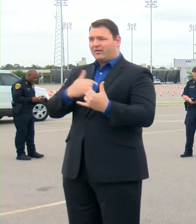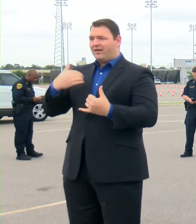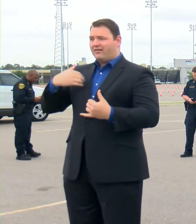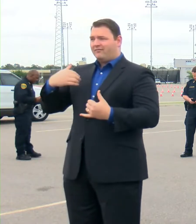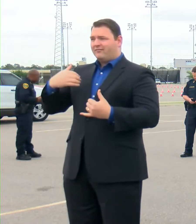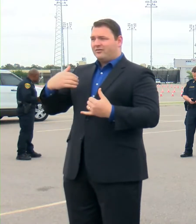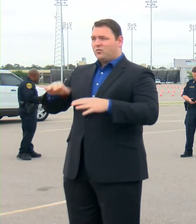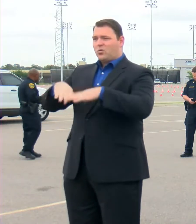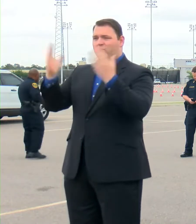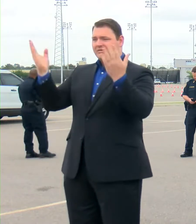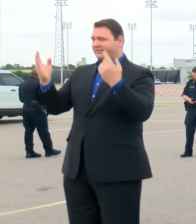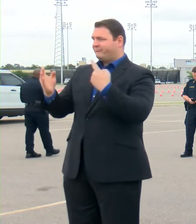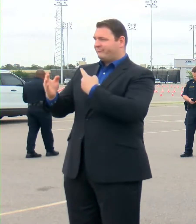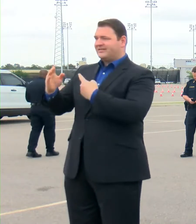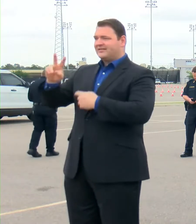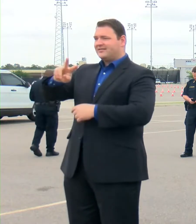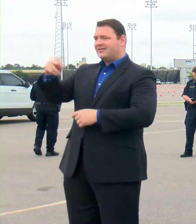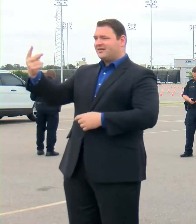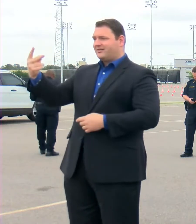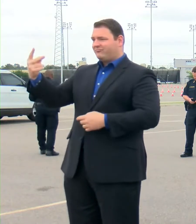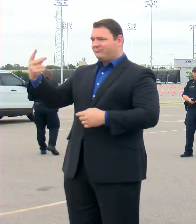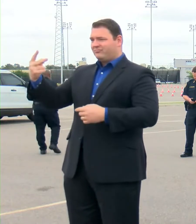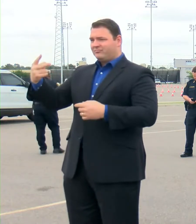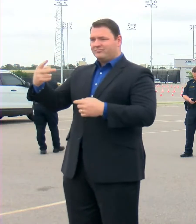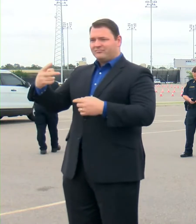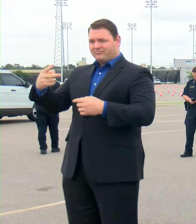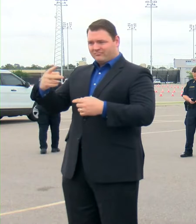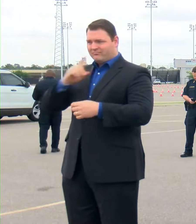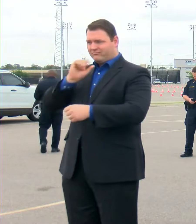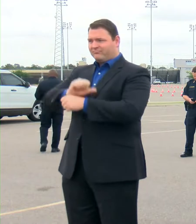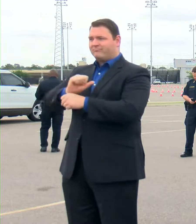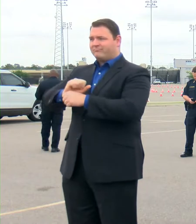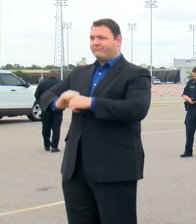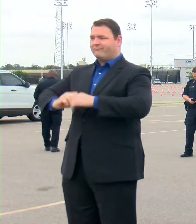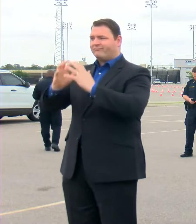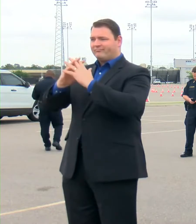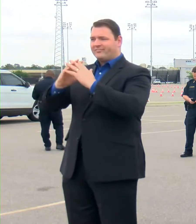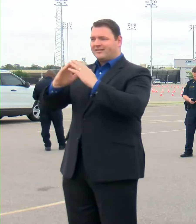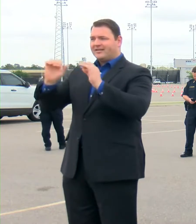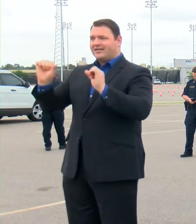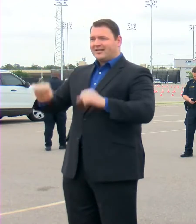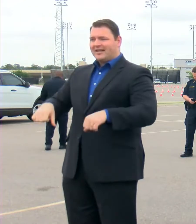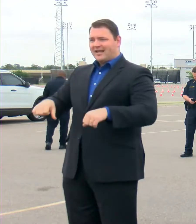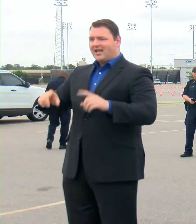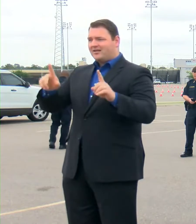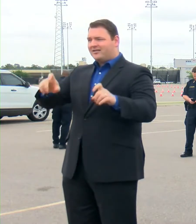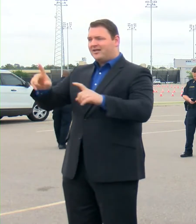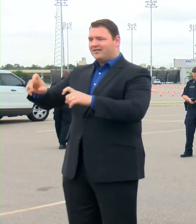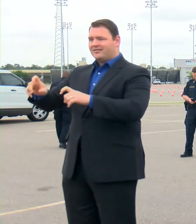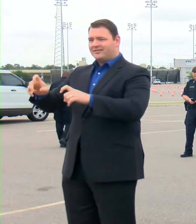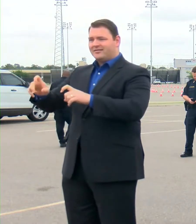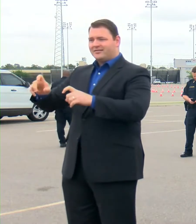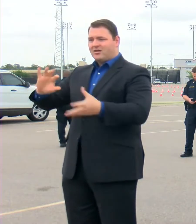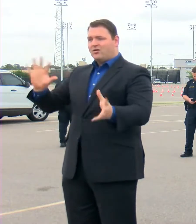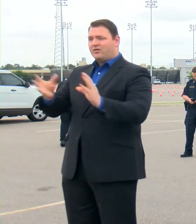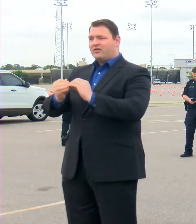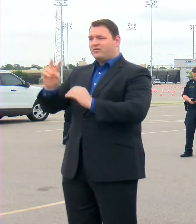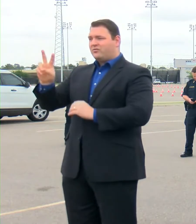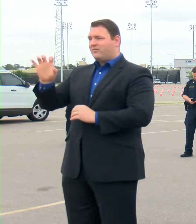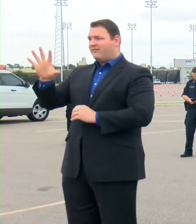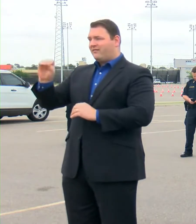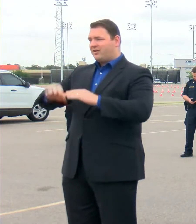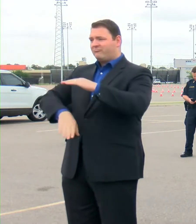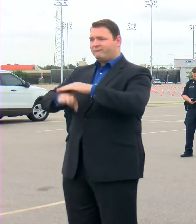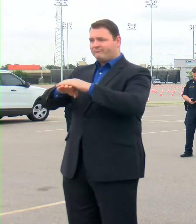test site that's open, fully functional. We can do up to 250 tests per day, and